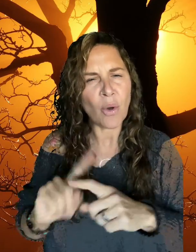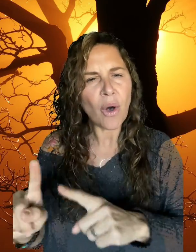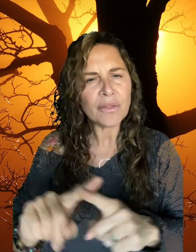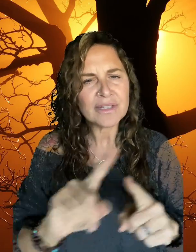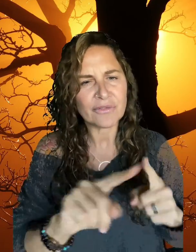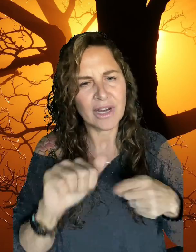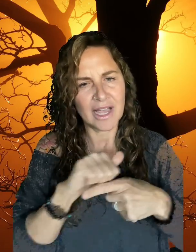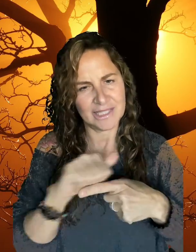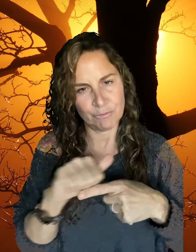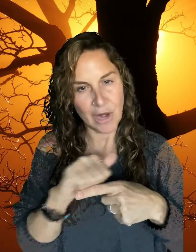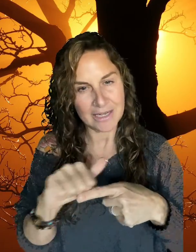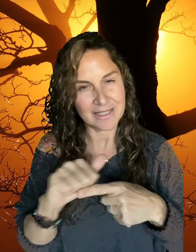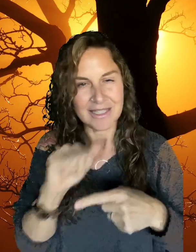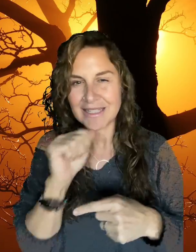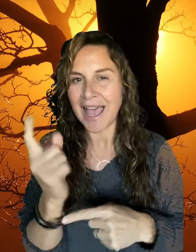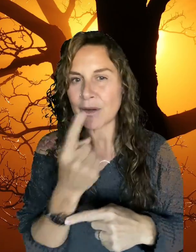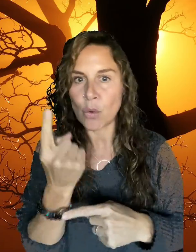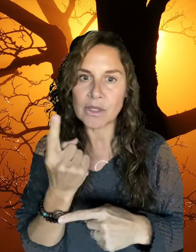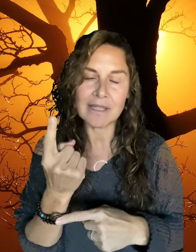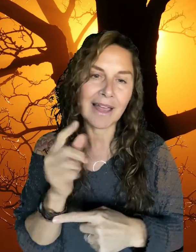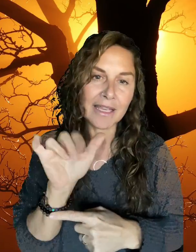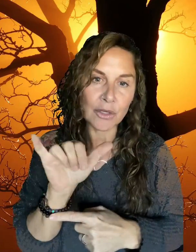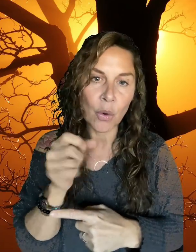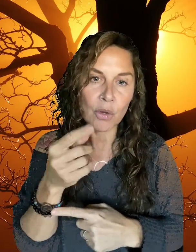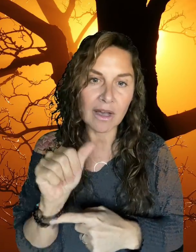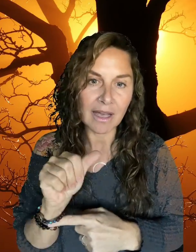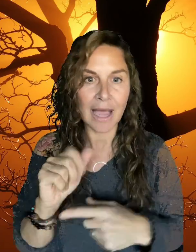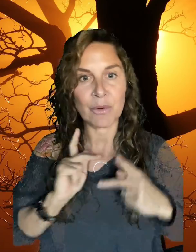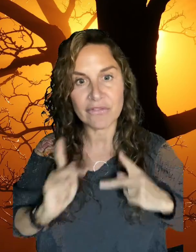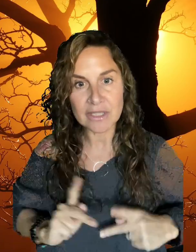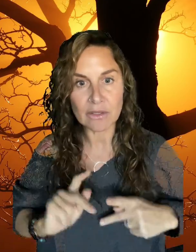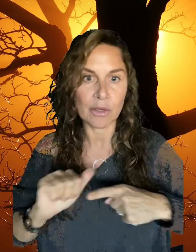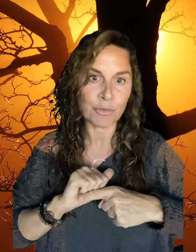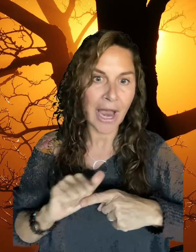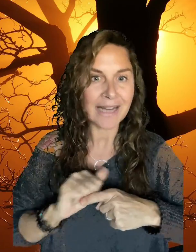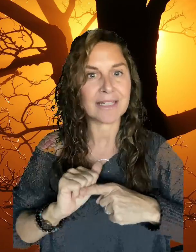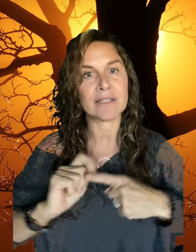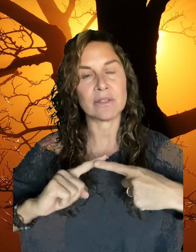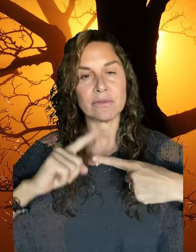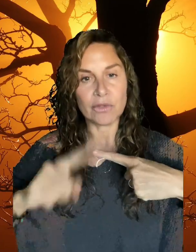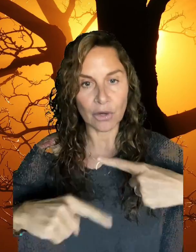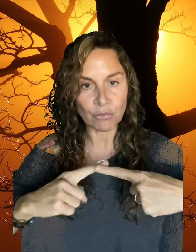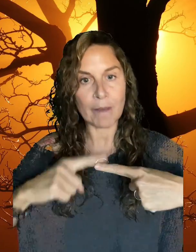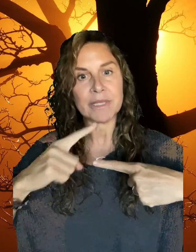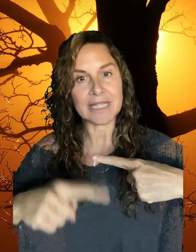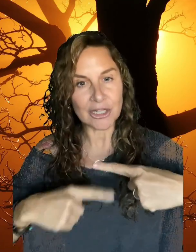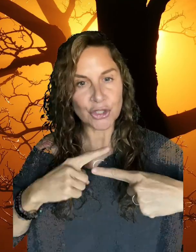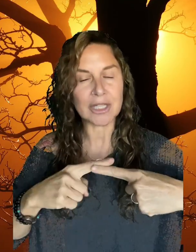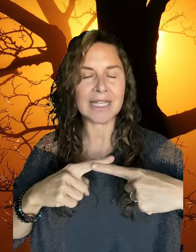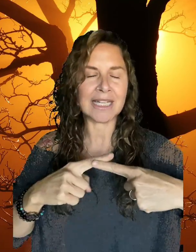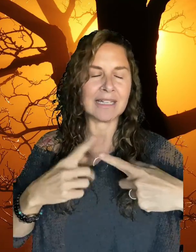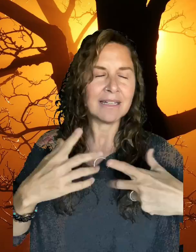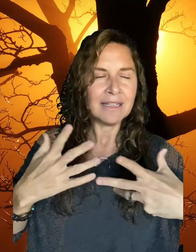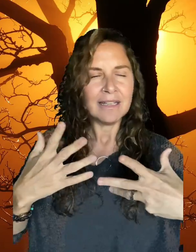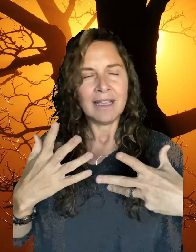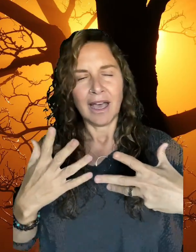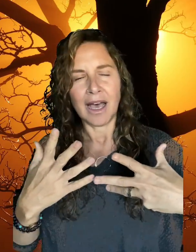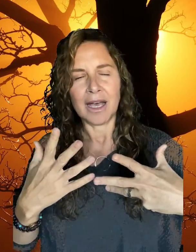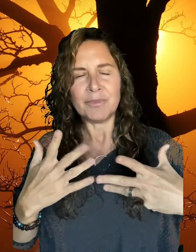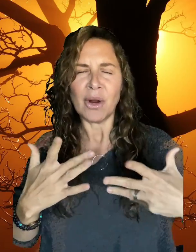the different kinds of practices, not only like yoga, our physical practice of, repetition and,